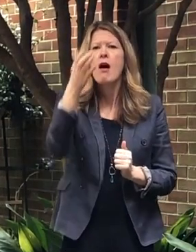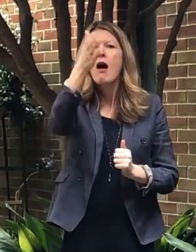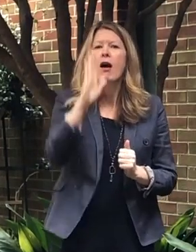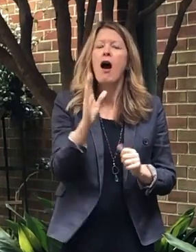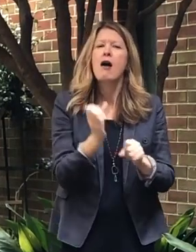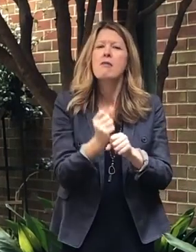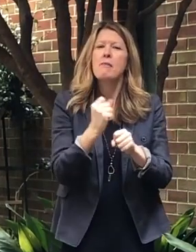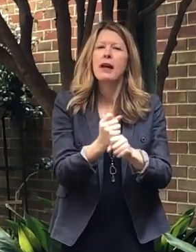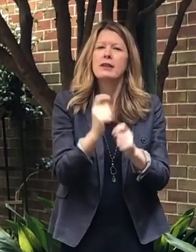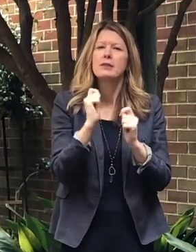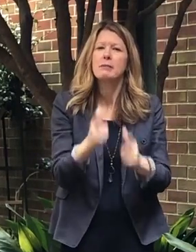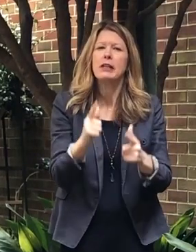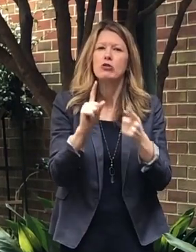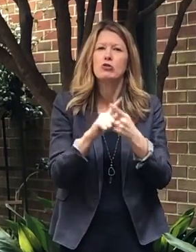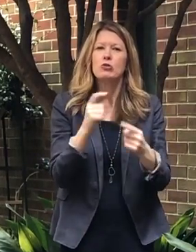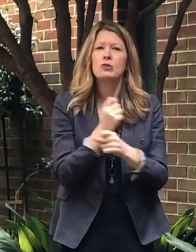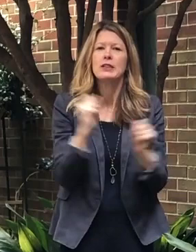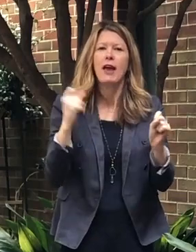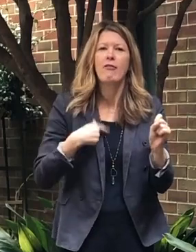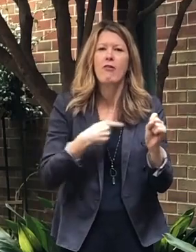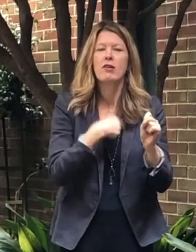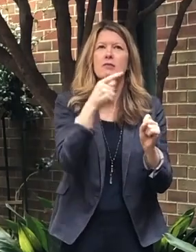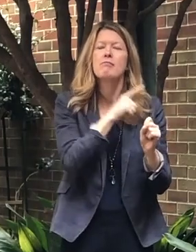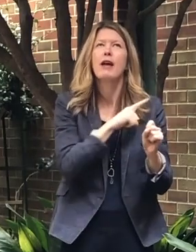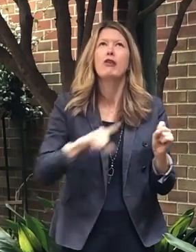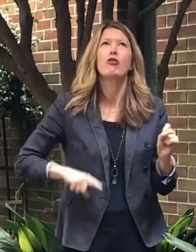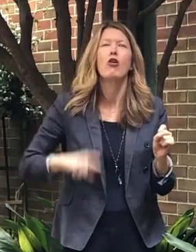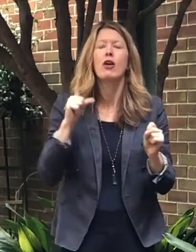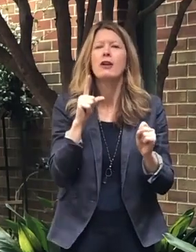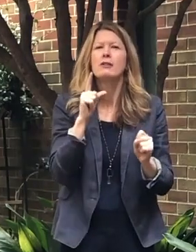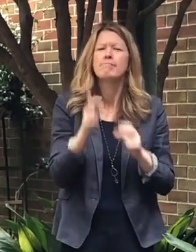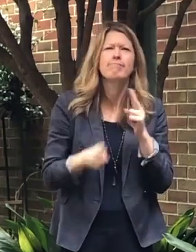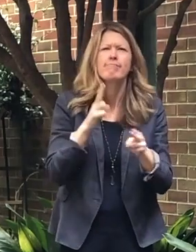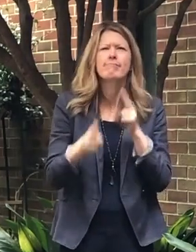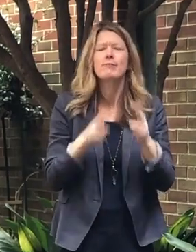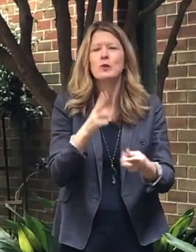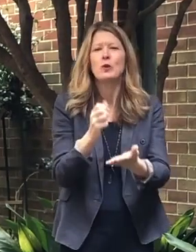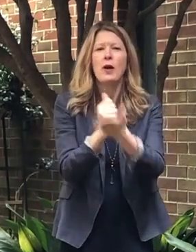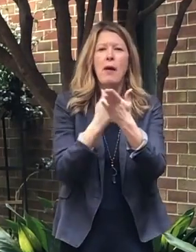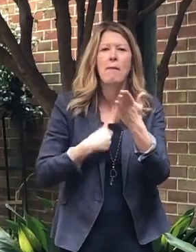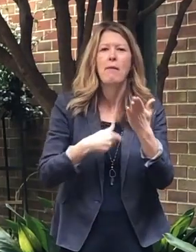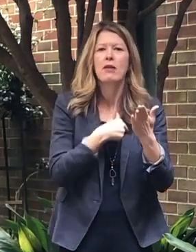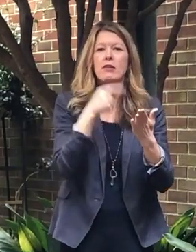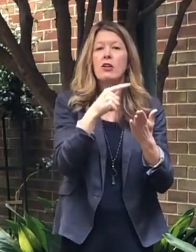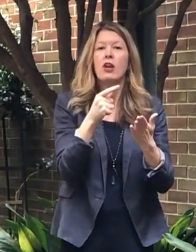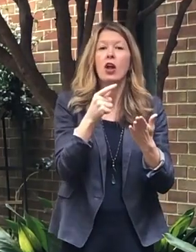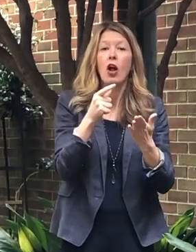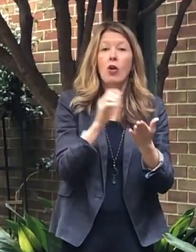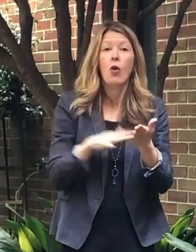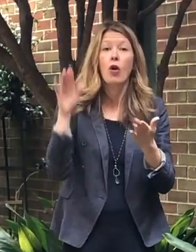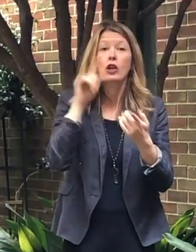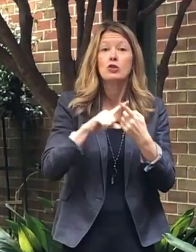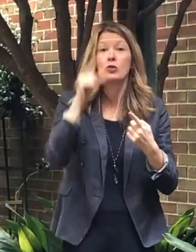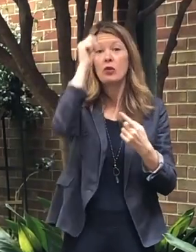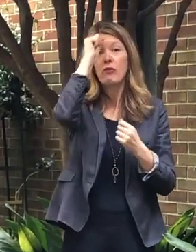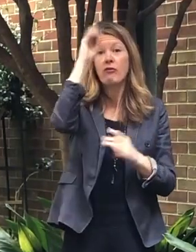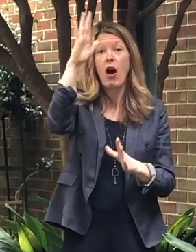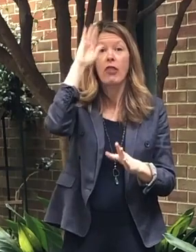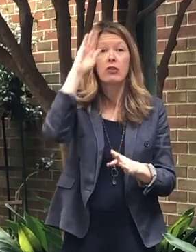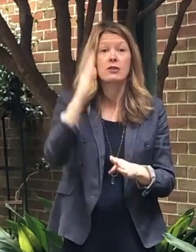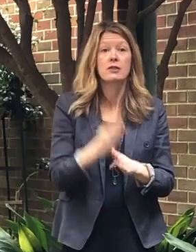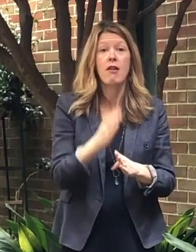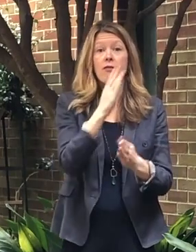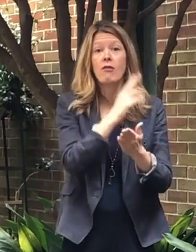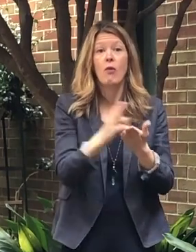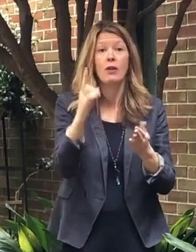make speed to save us. O Lord, make haste to help us. Glory to the Father, and to the Son, and to